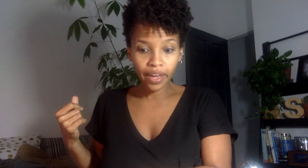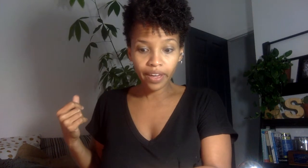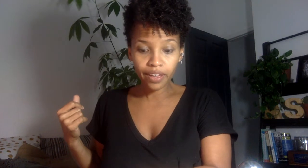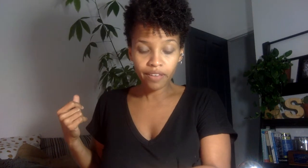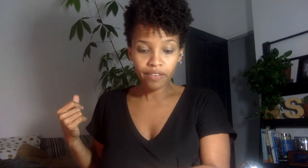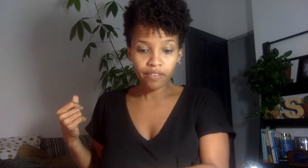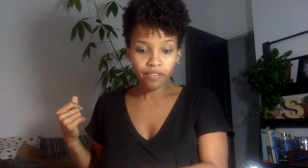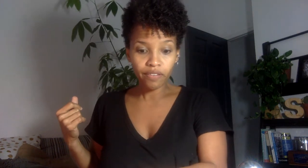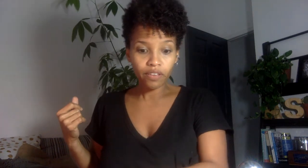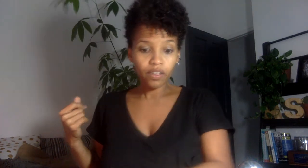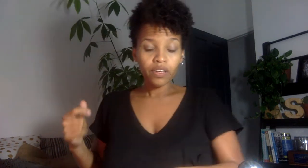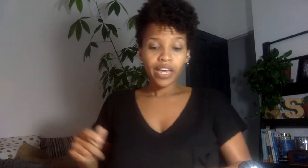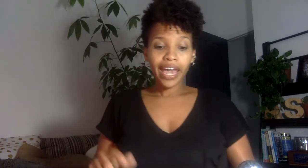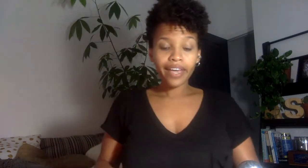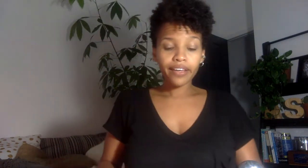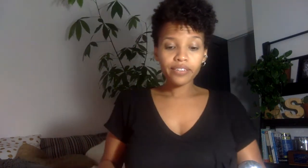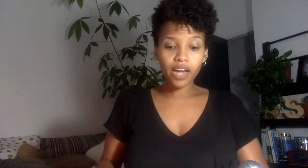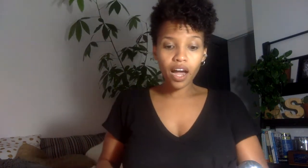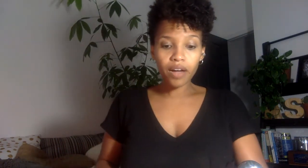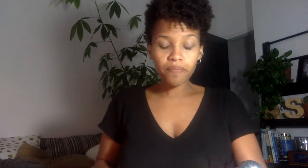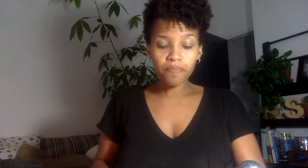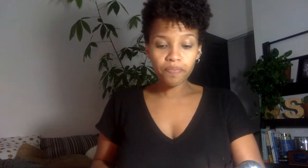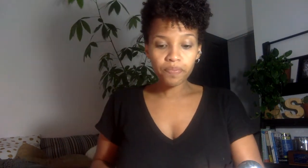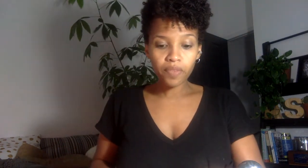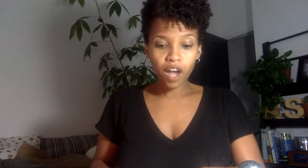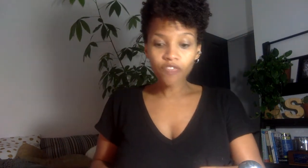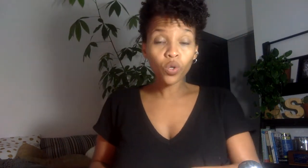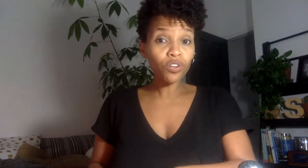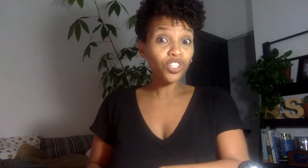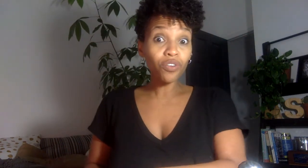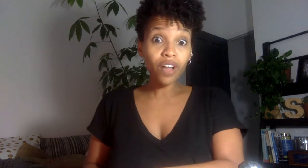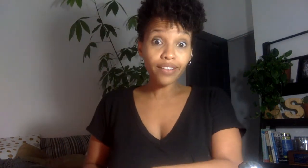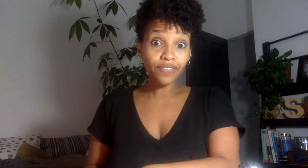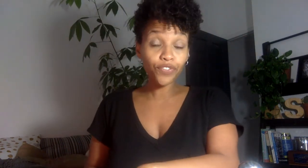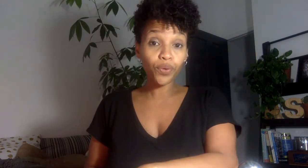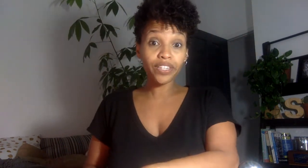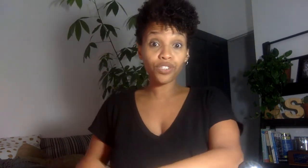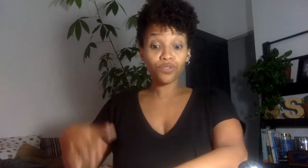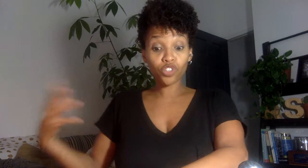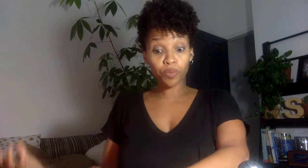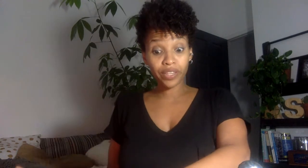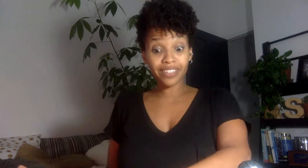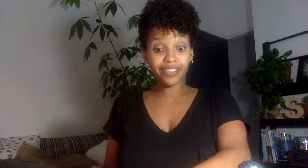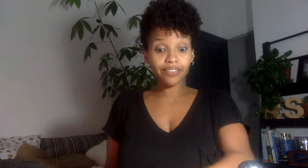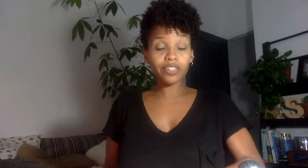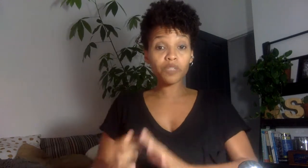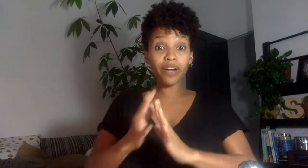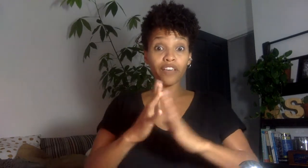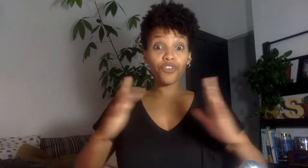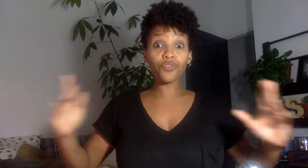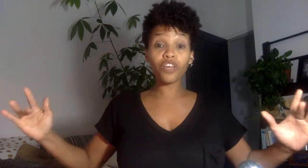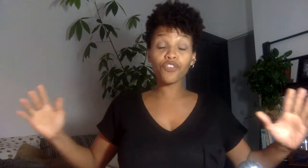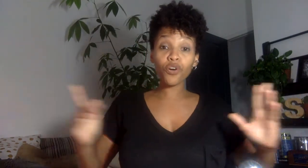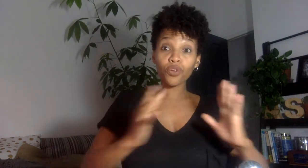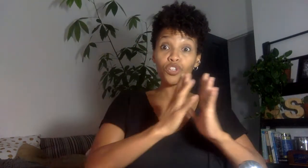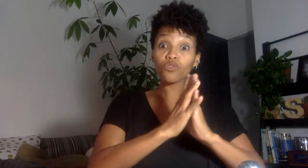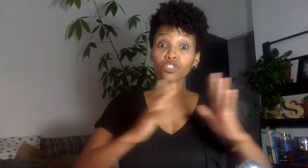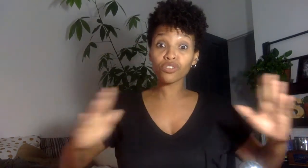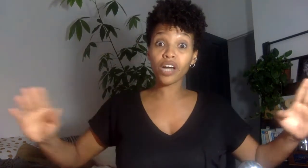okay? And of course, there are lots of different ways to interpret that sentence, but if you don't use your